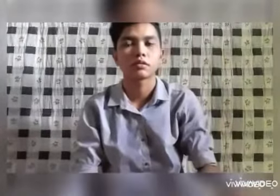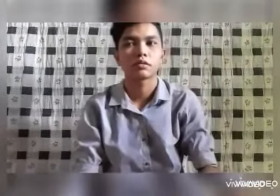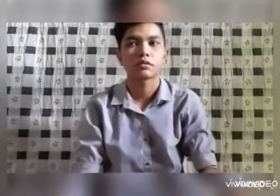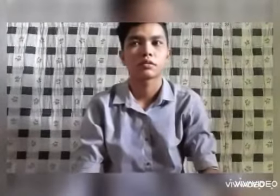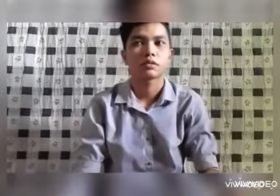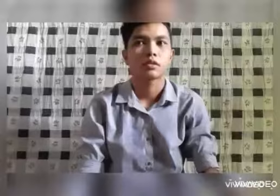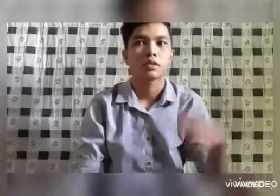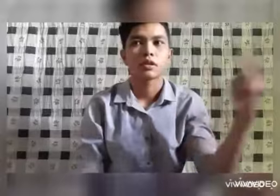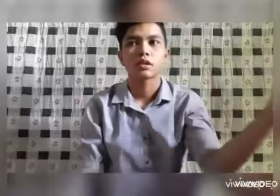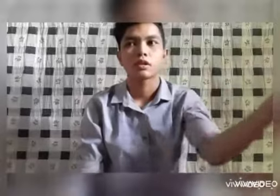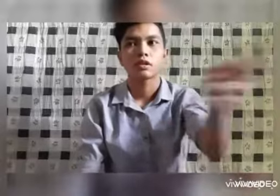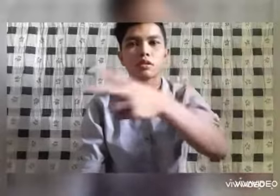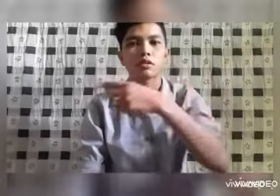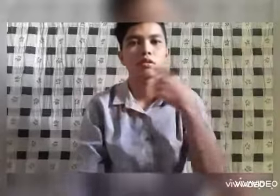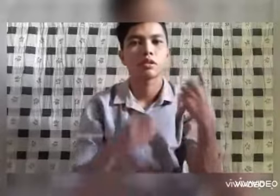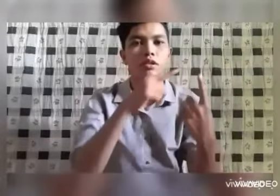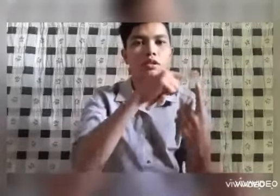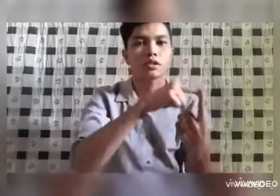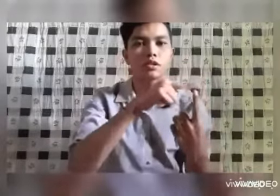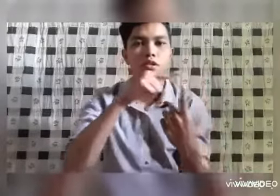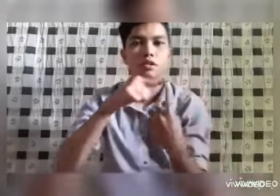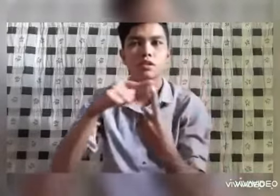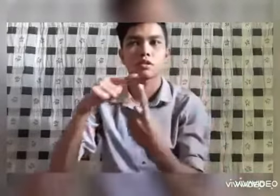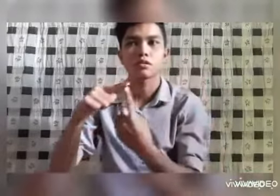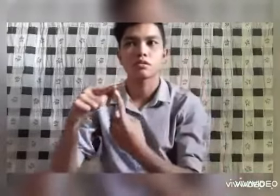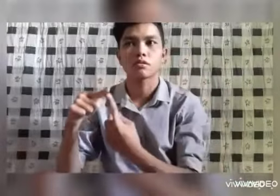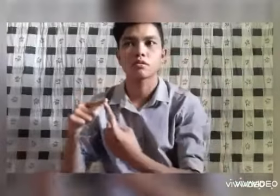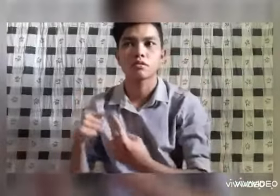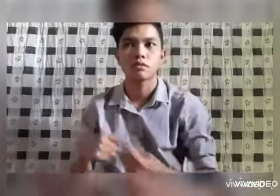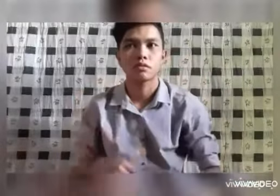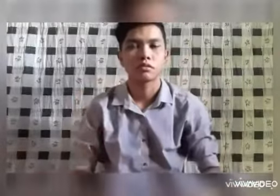And no religion to you